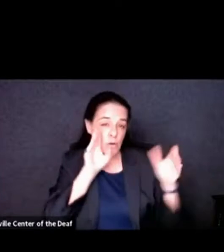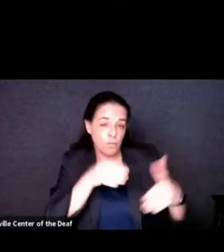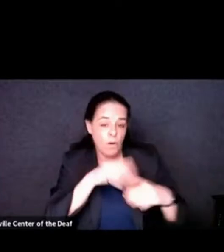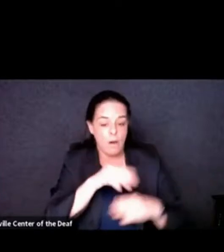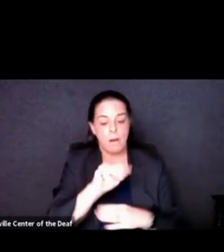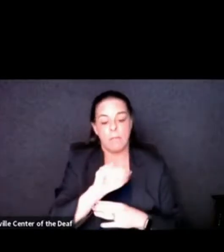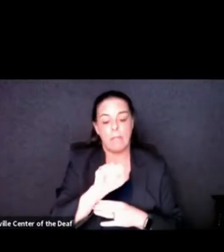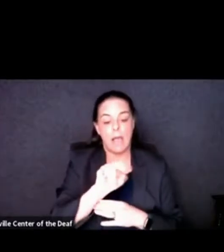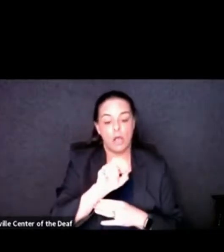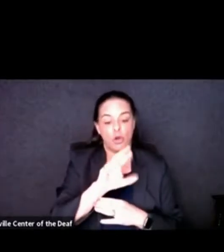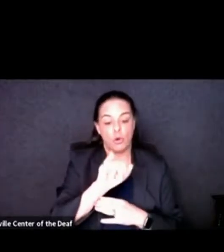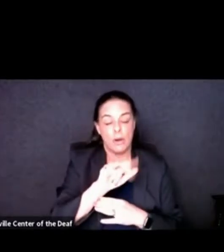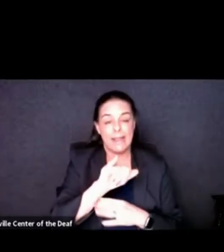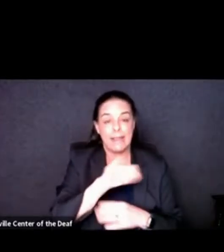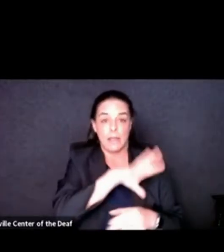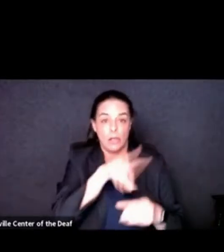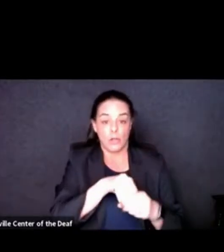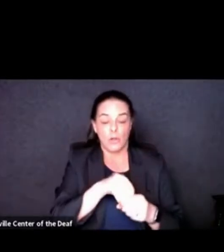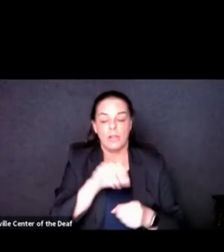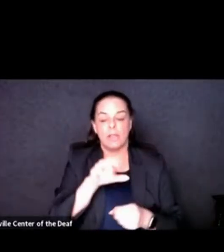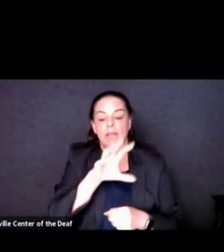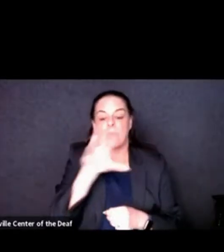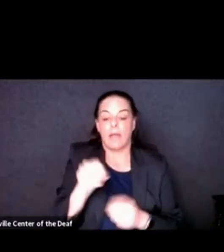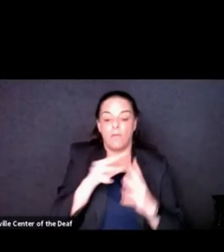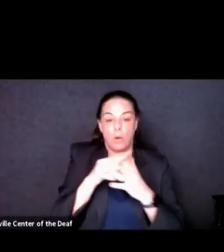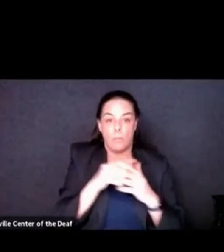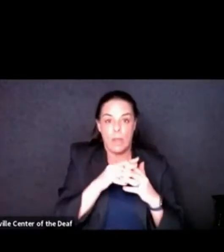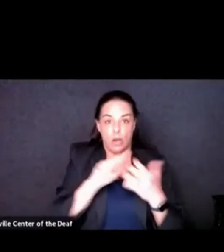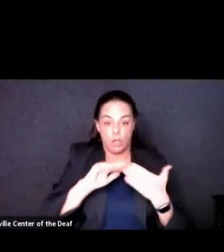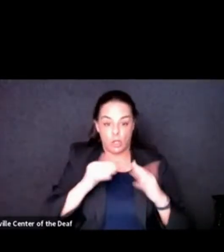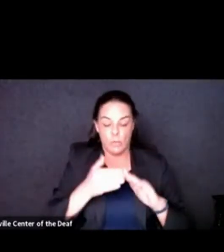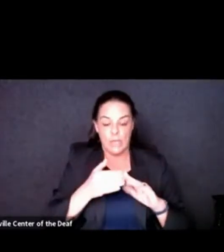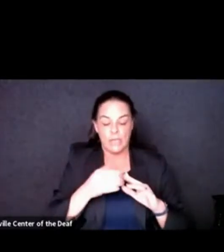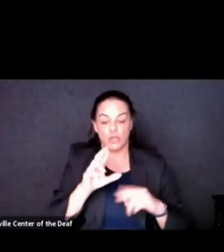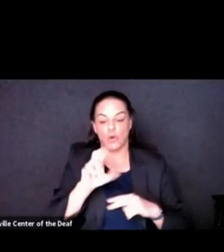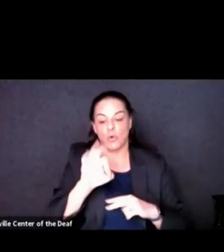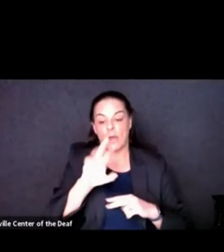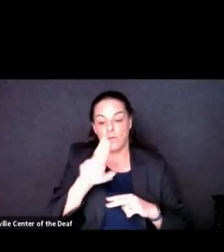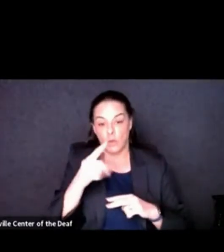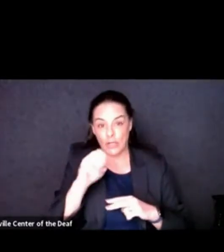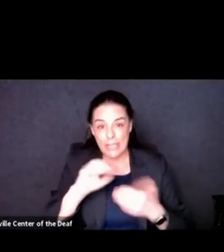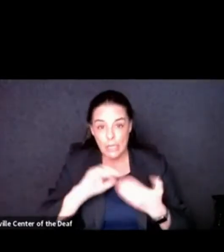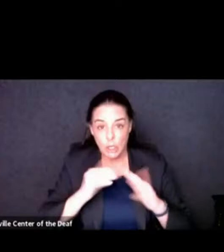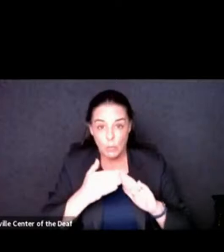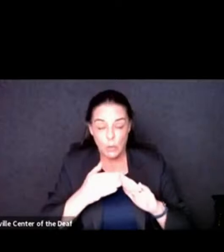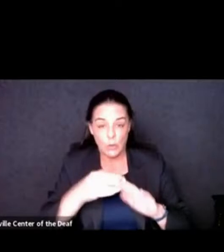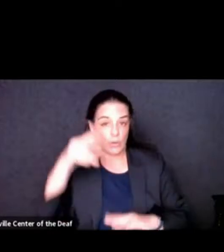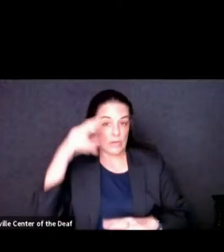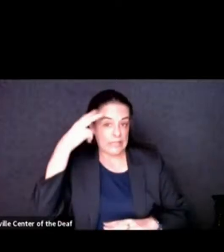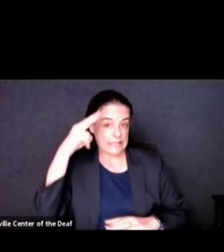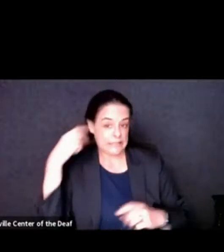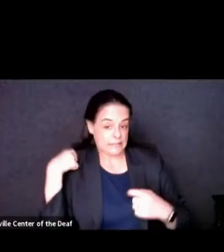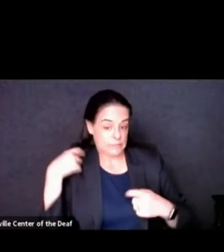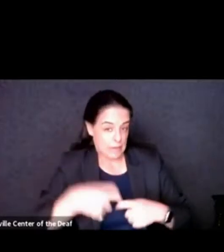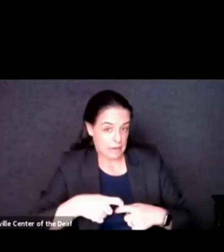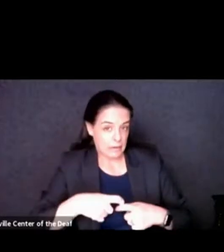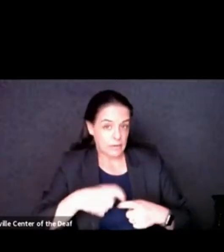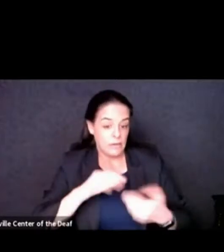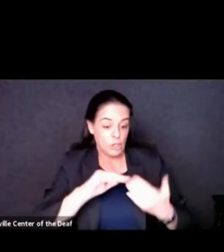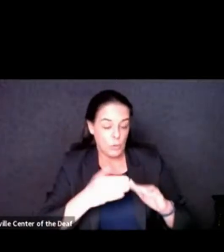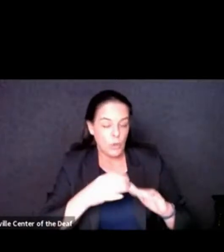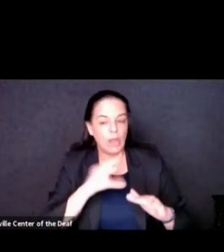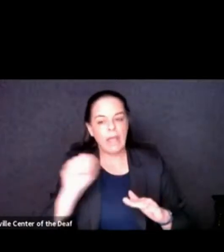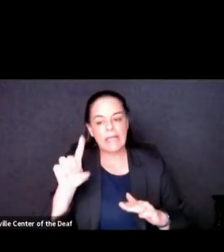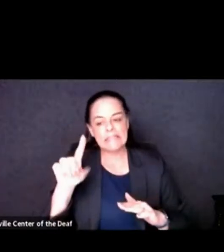in our Hispanic and African American communities, our refugee communities, and those with disabilities, among